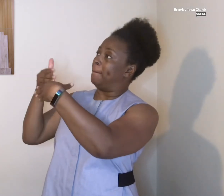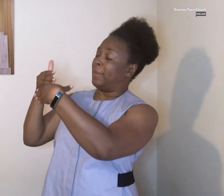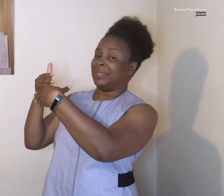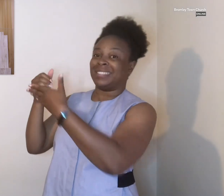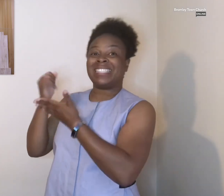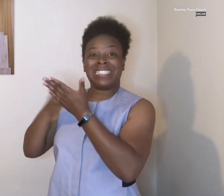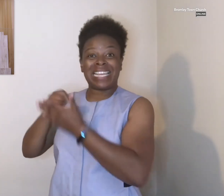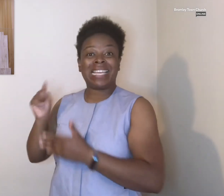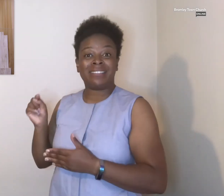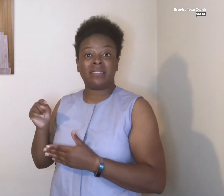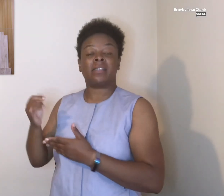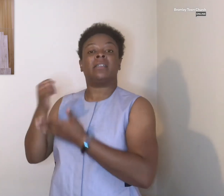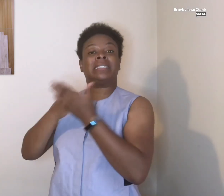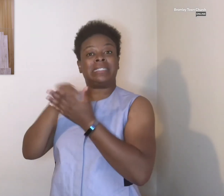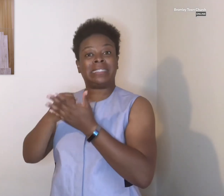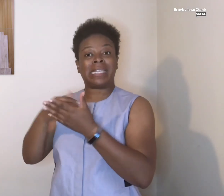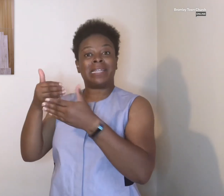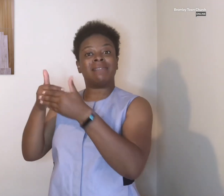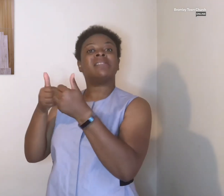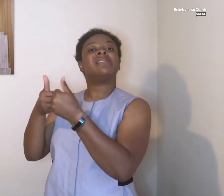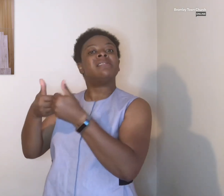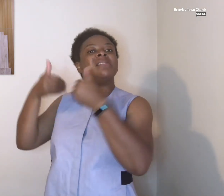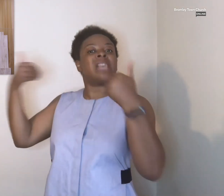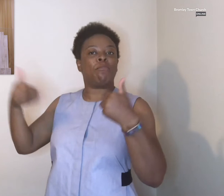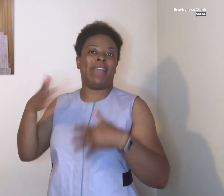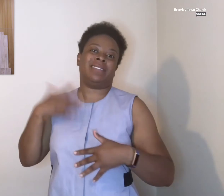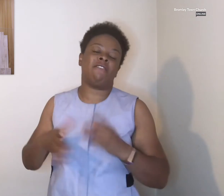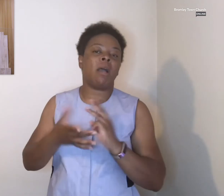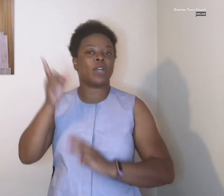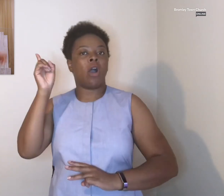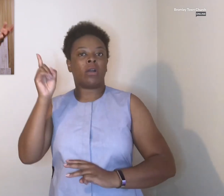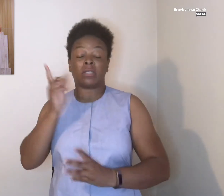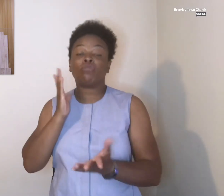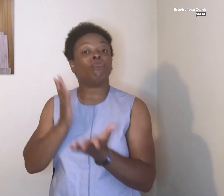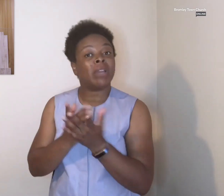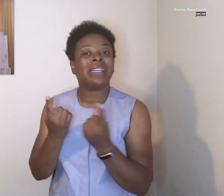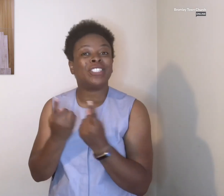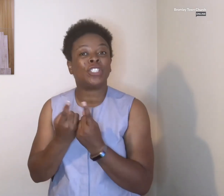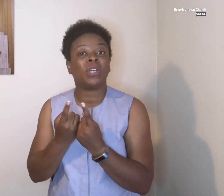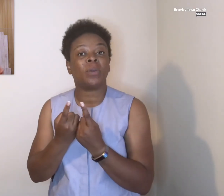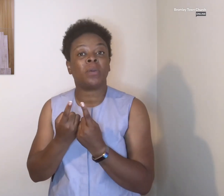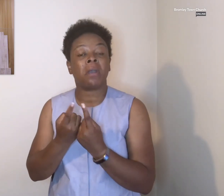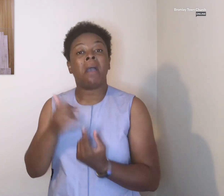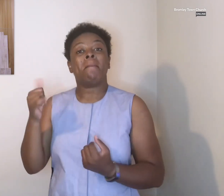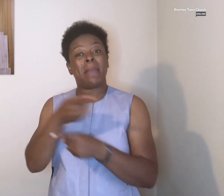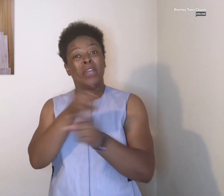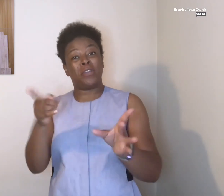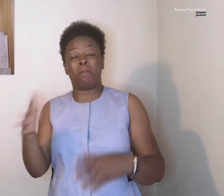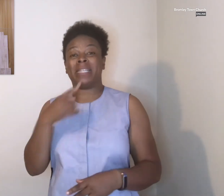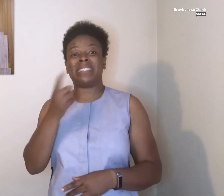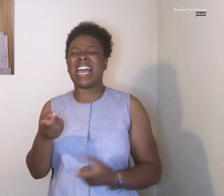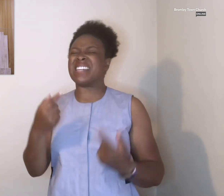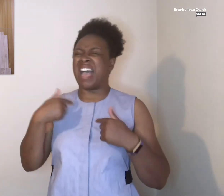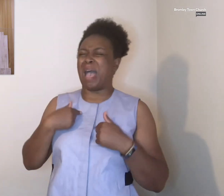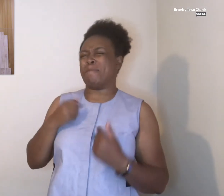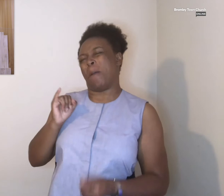separates us from God. It is a real issue. And I know some people will say, like, well, I'm not that bad. I mean, I haven't robbed banks. I haven't done this